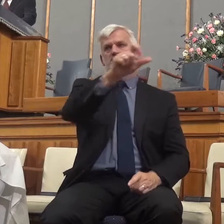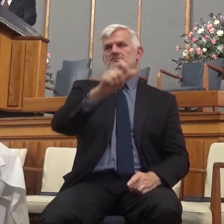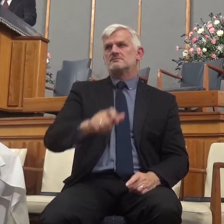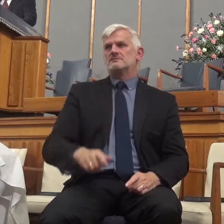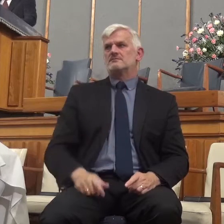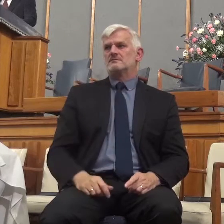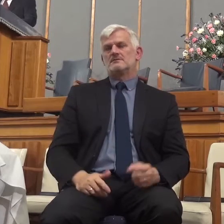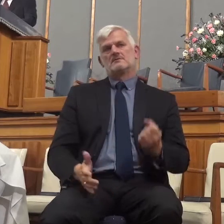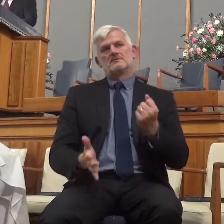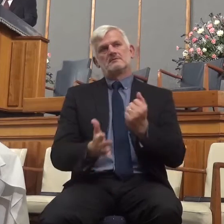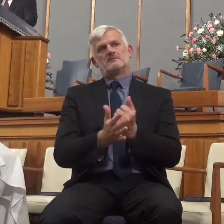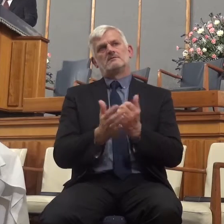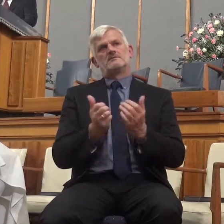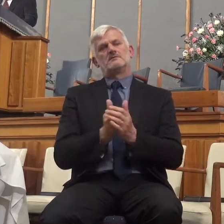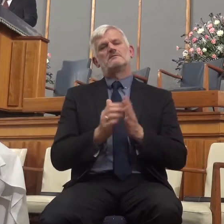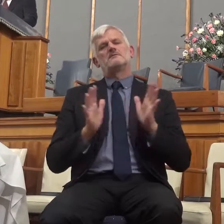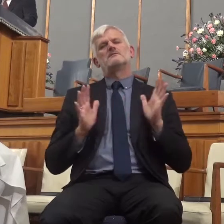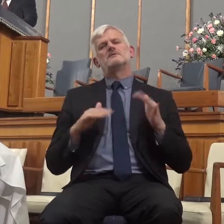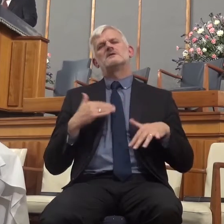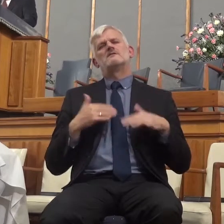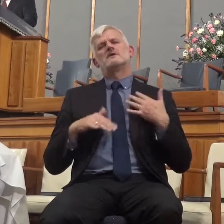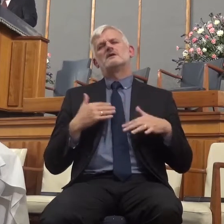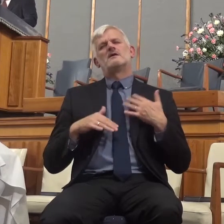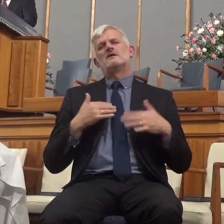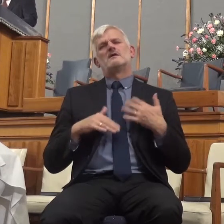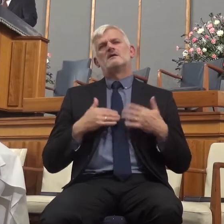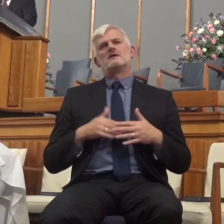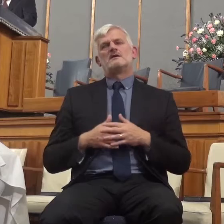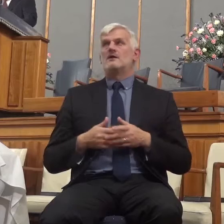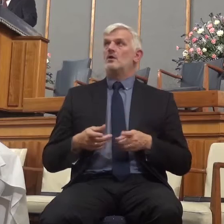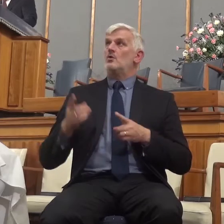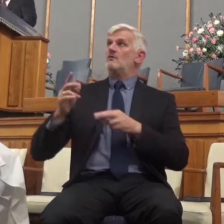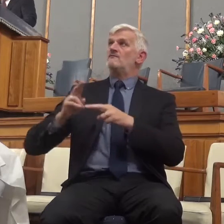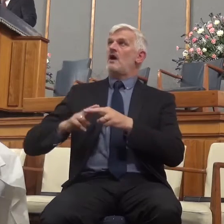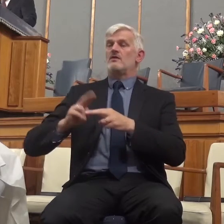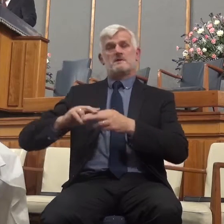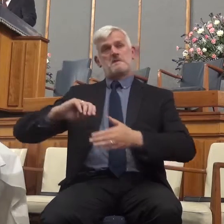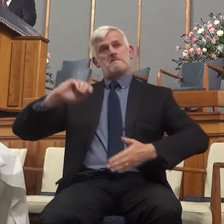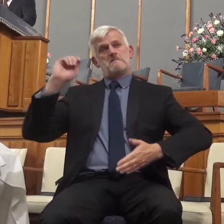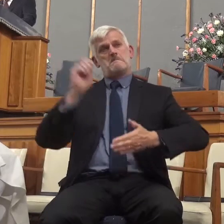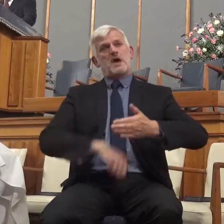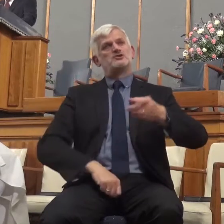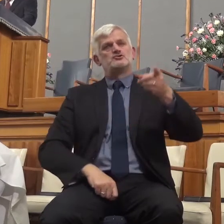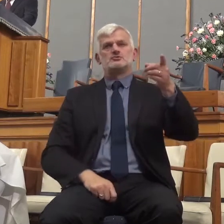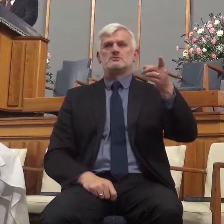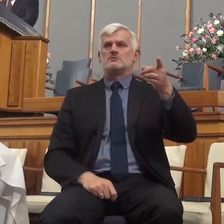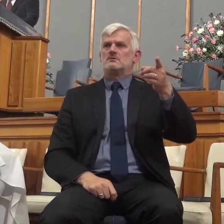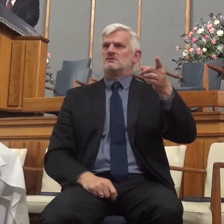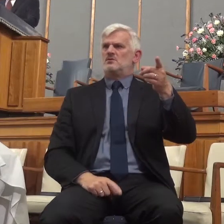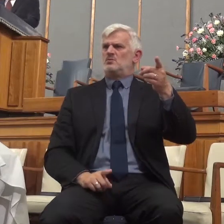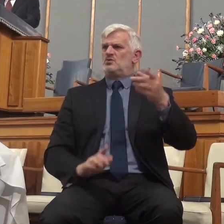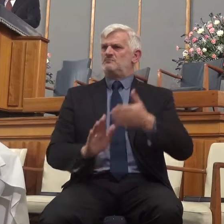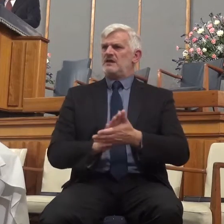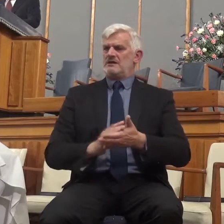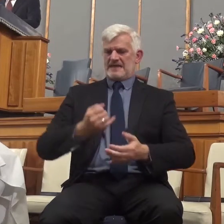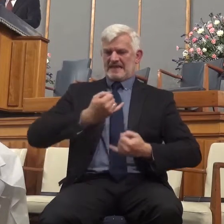upon him all the guilt of those who would ever be forgiven, past, present, and future, and